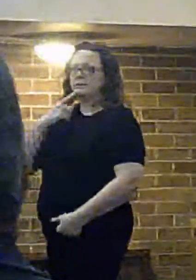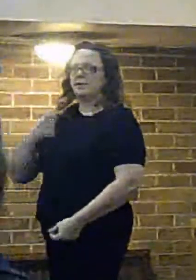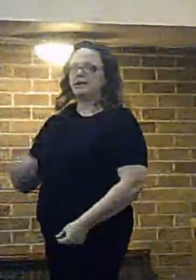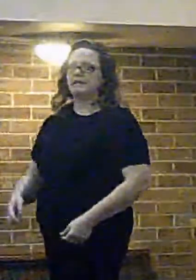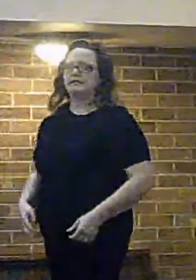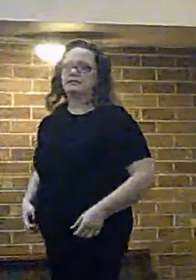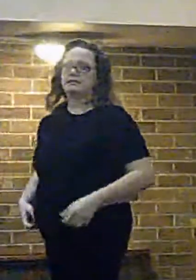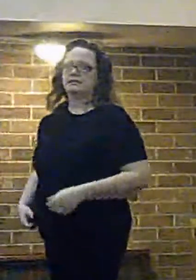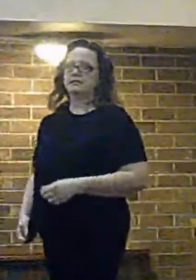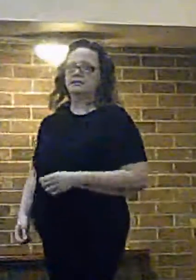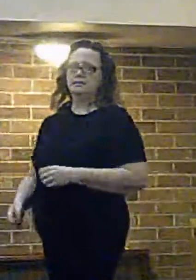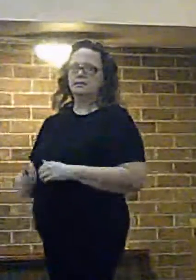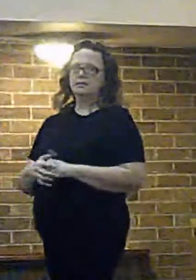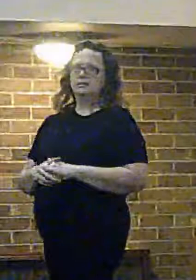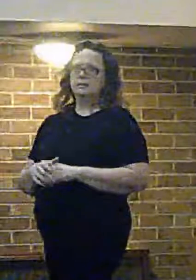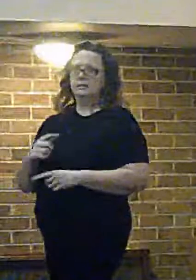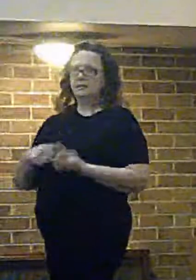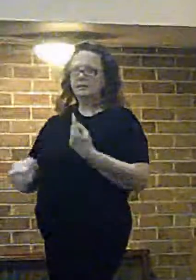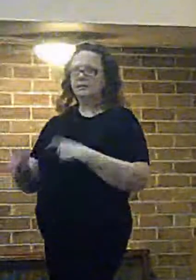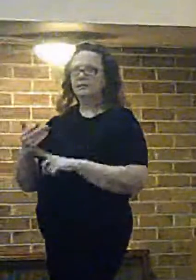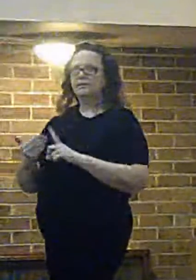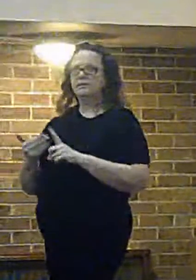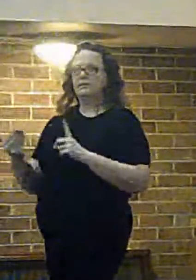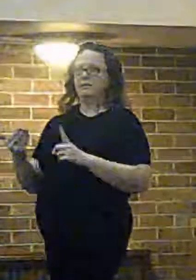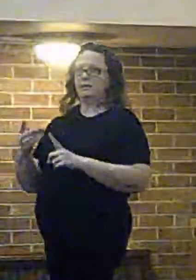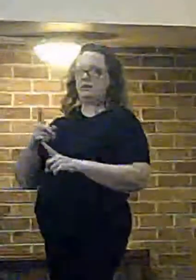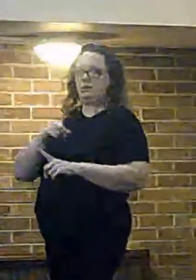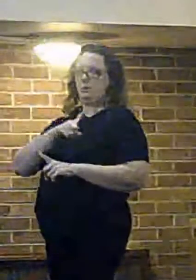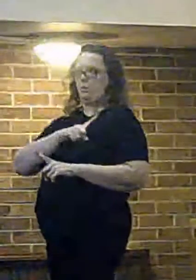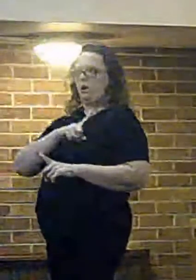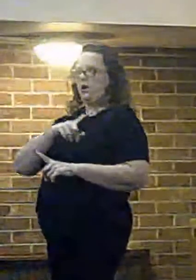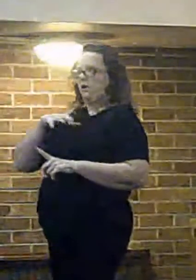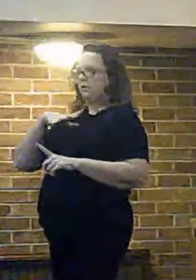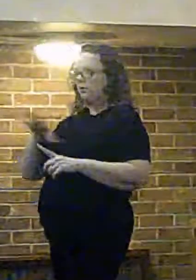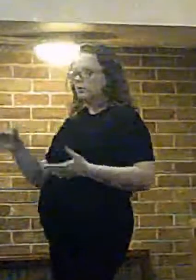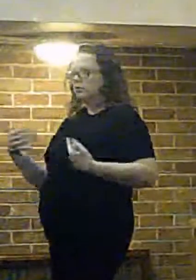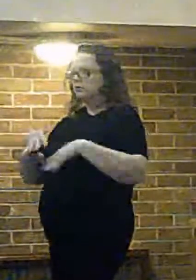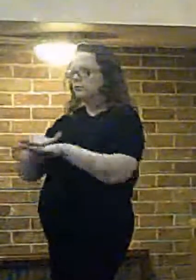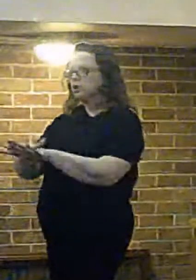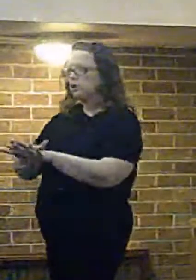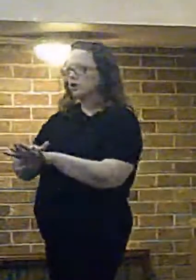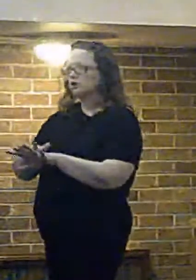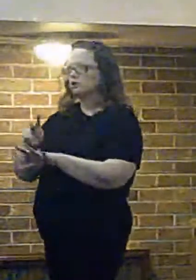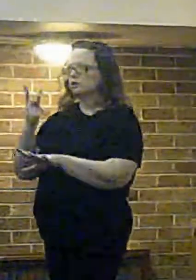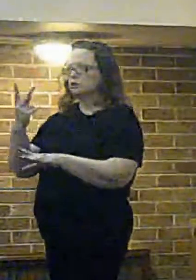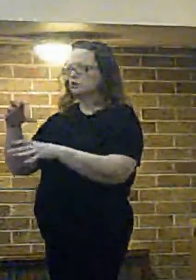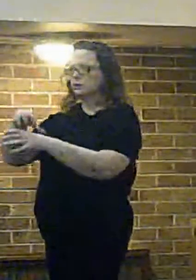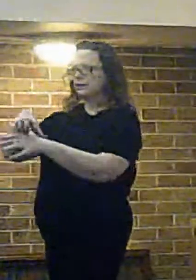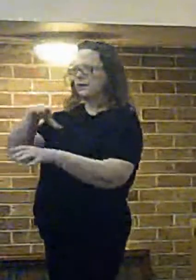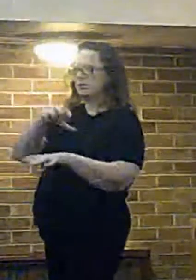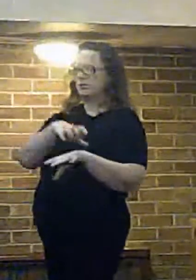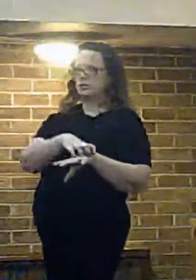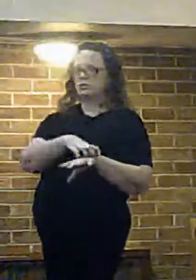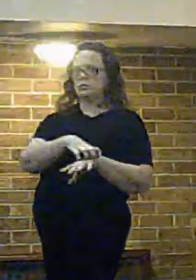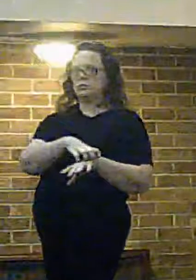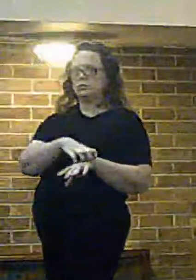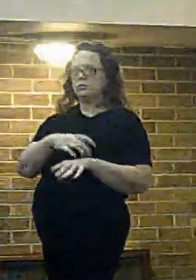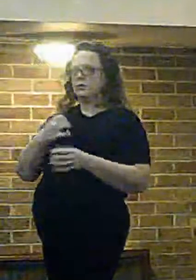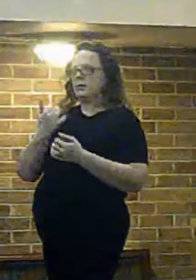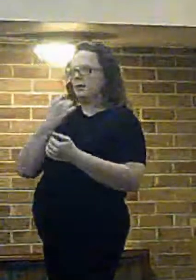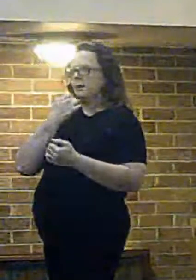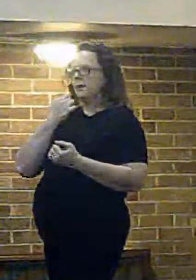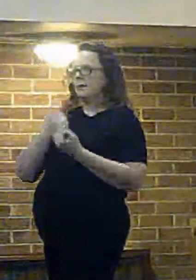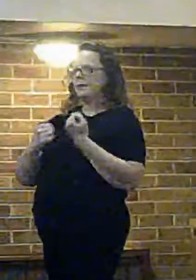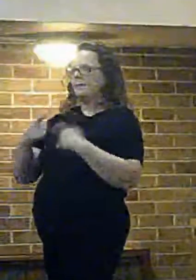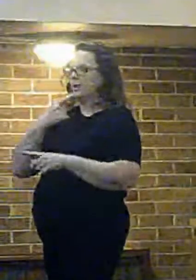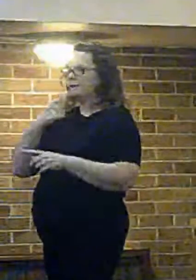to say, we recognise why you would want to merge the two stations. People have said that, did